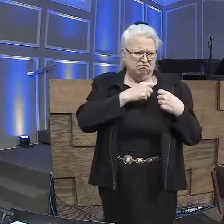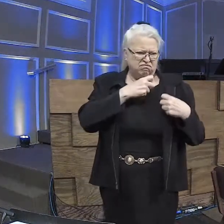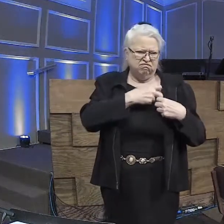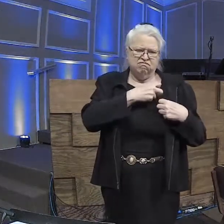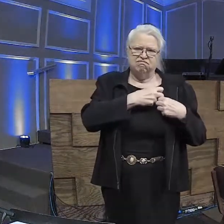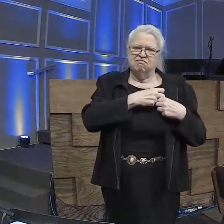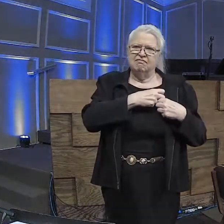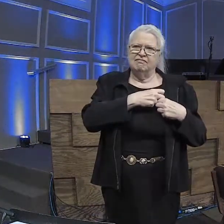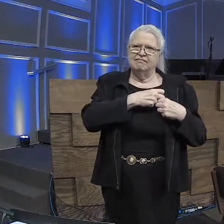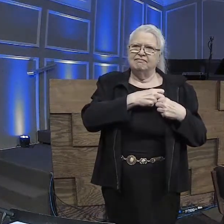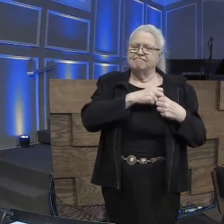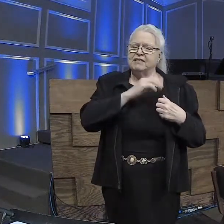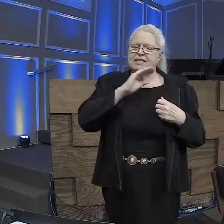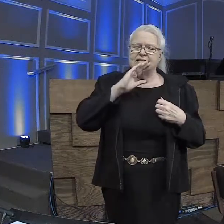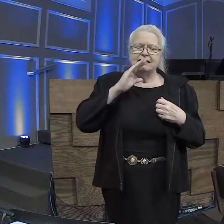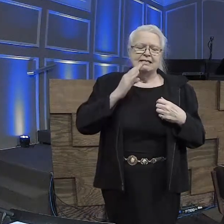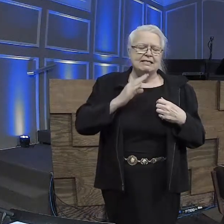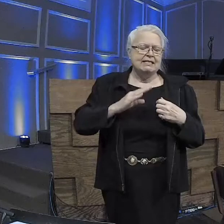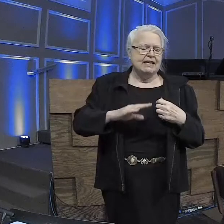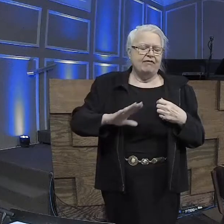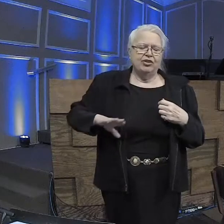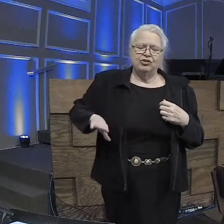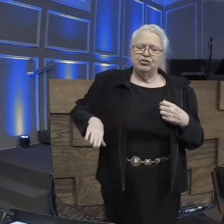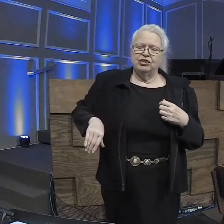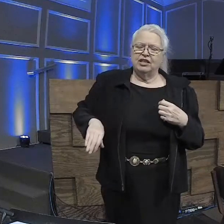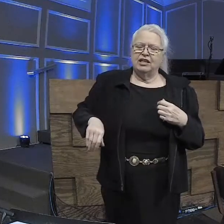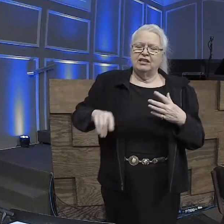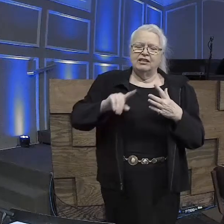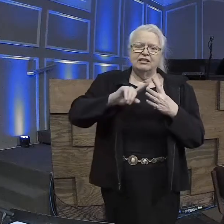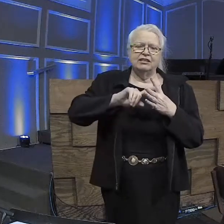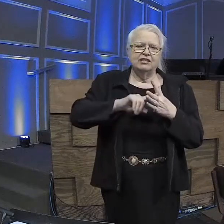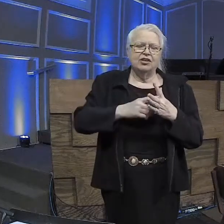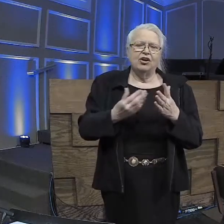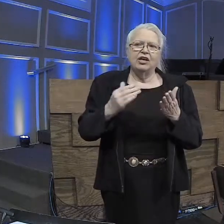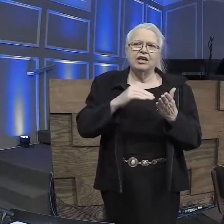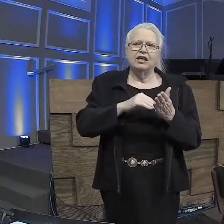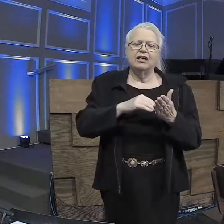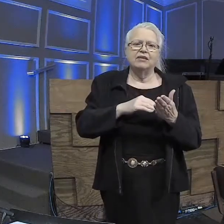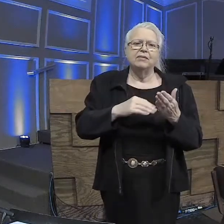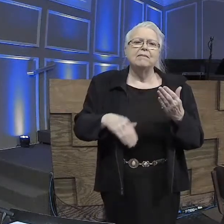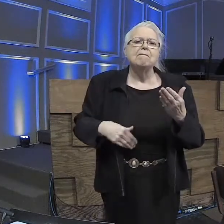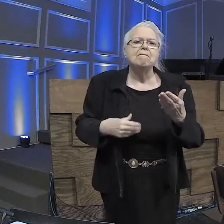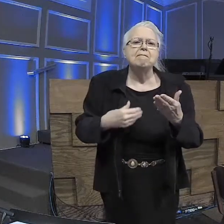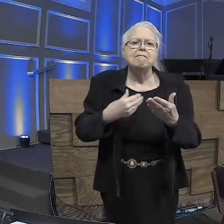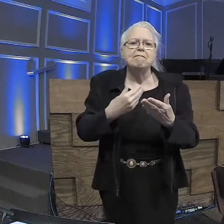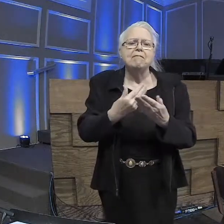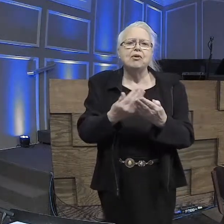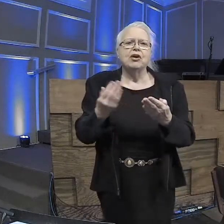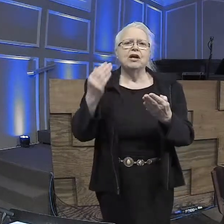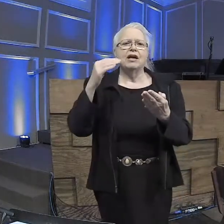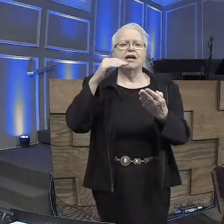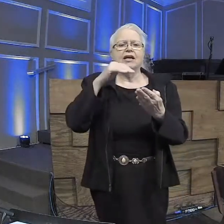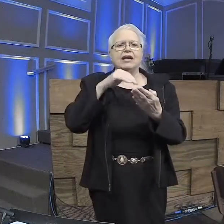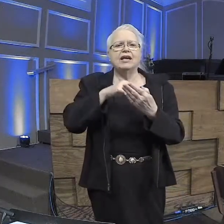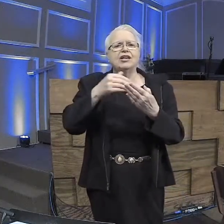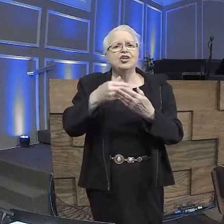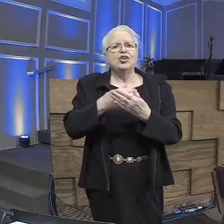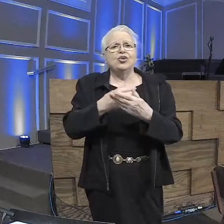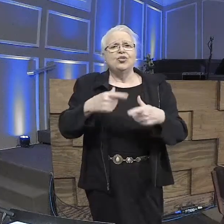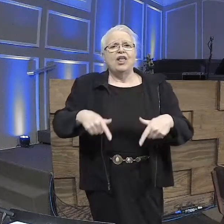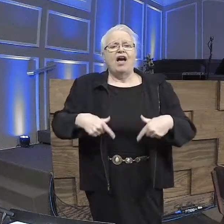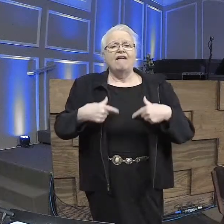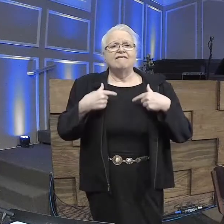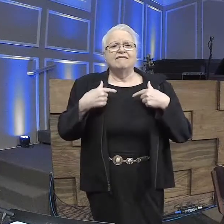new beginning. It's never too late to be born again. If